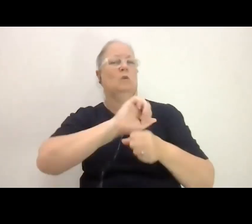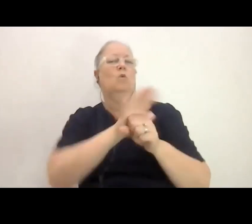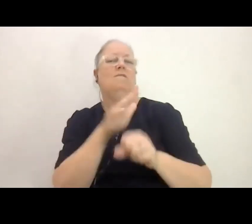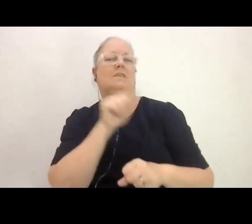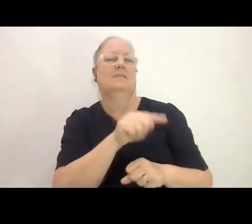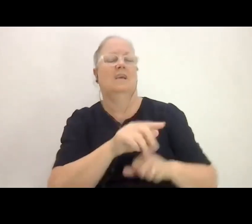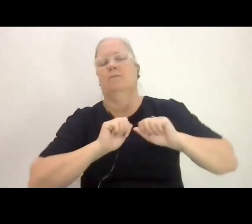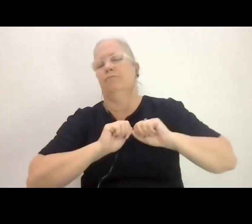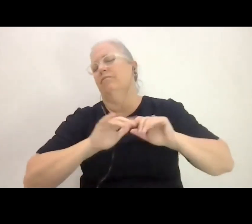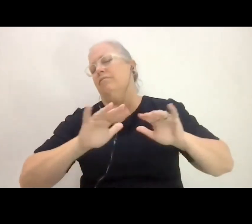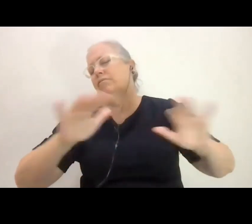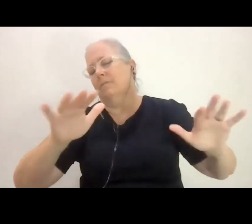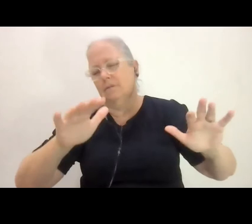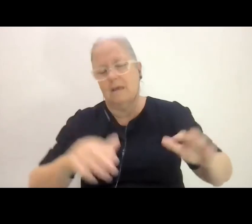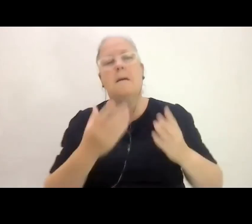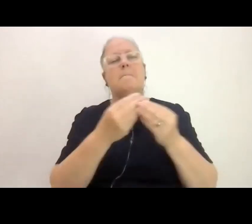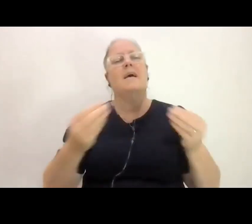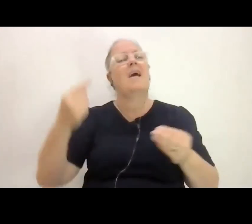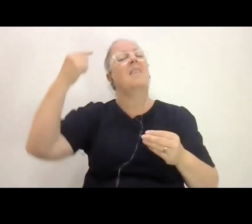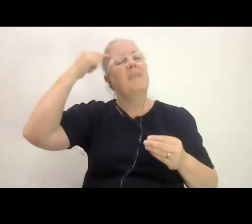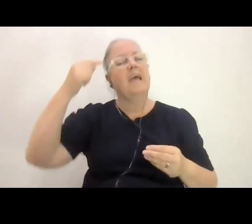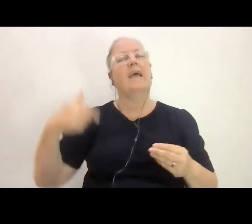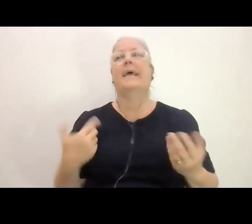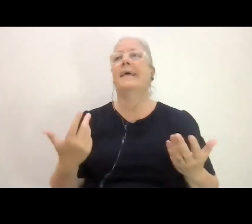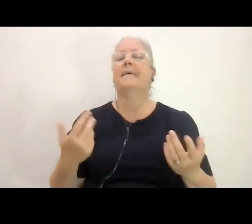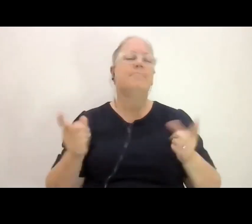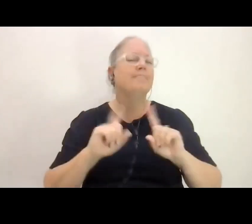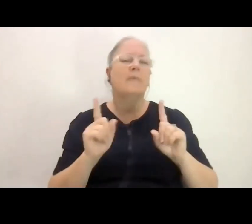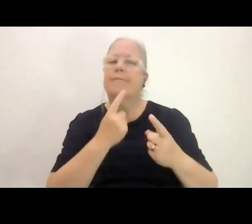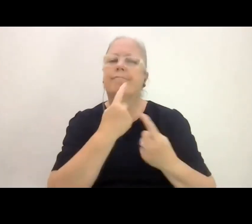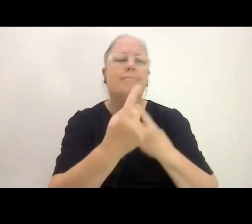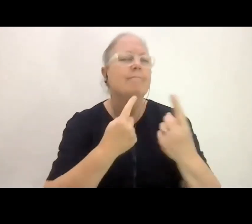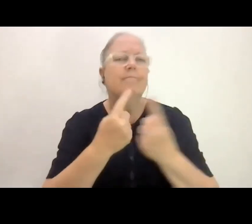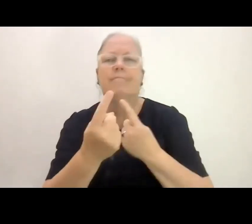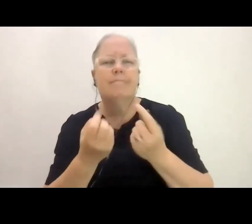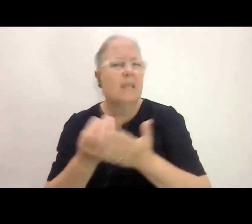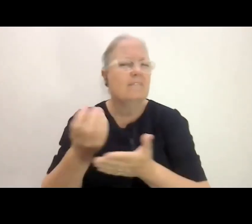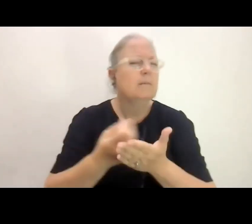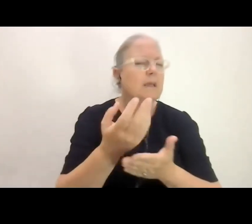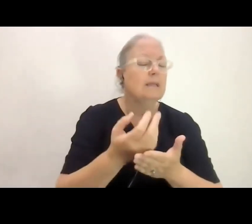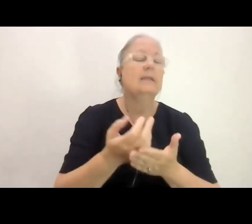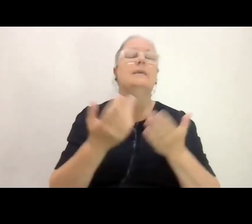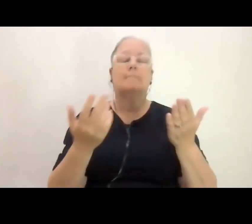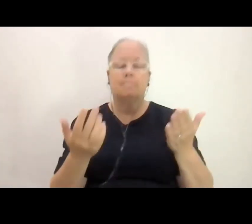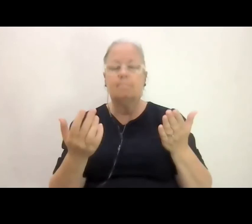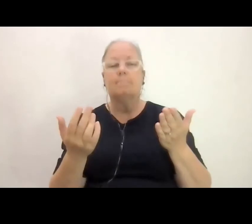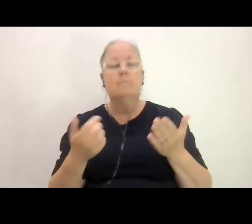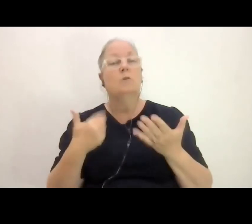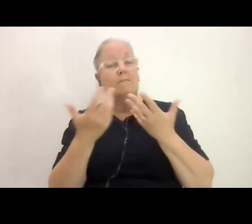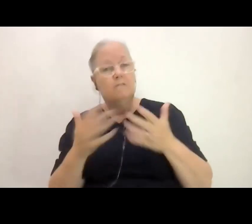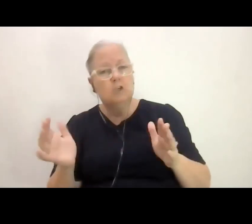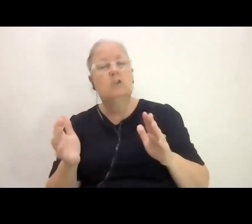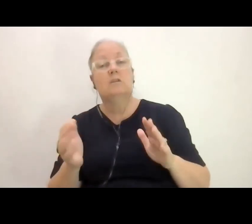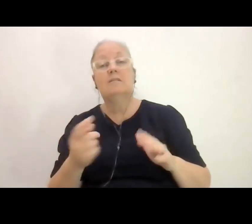people feel that we're not talking about it as much. Walid talked a lot about the impact the pandemic